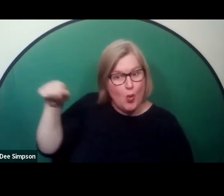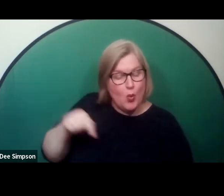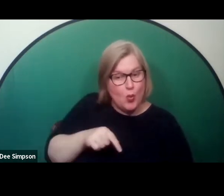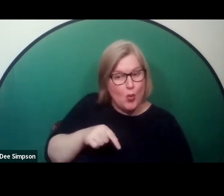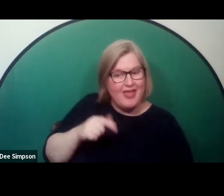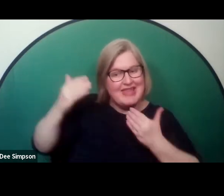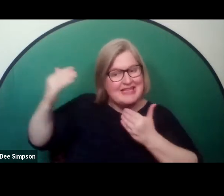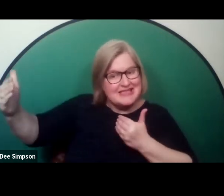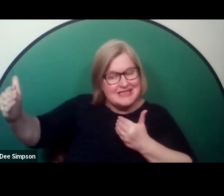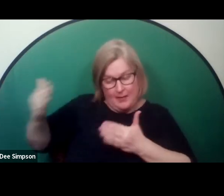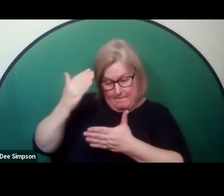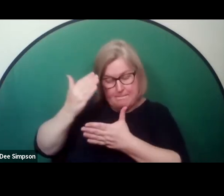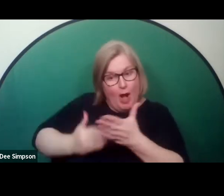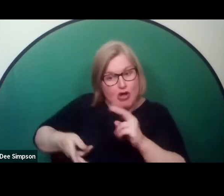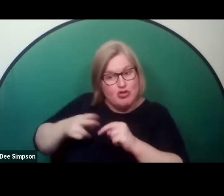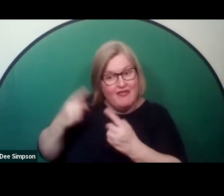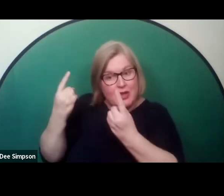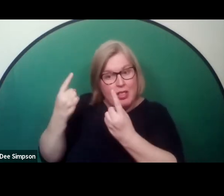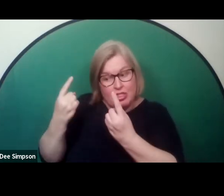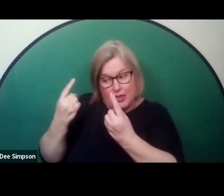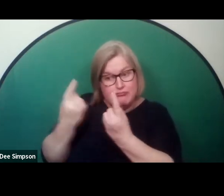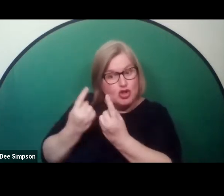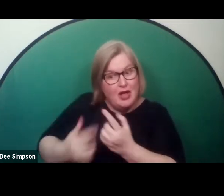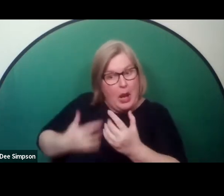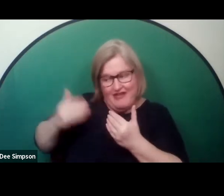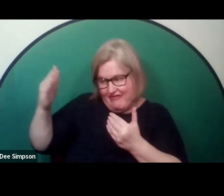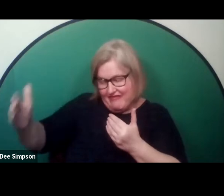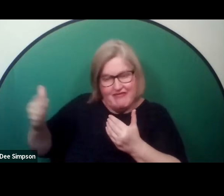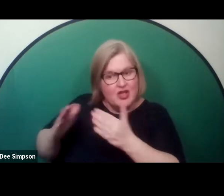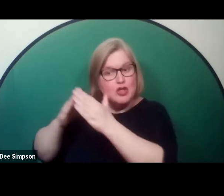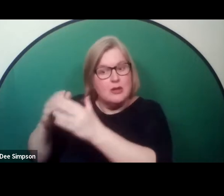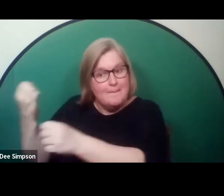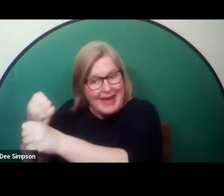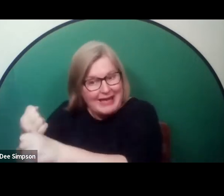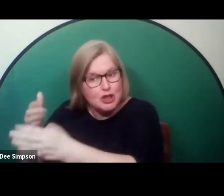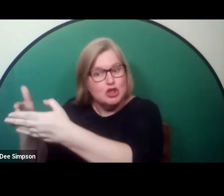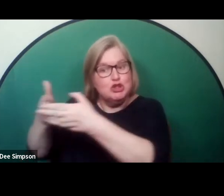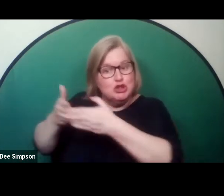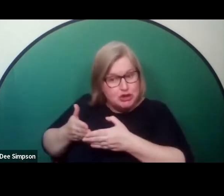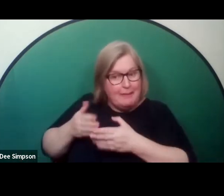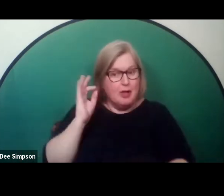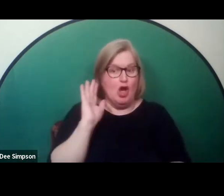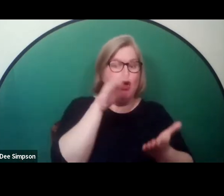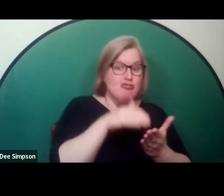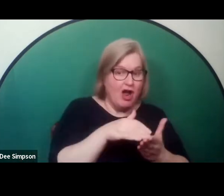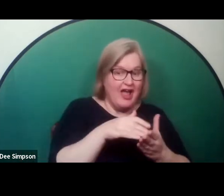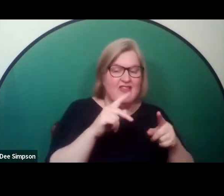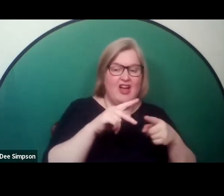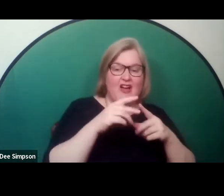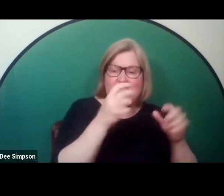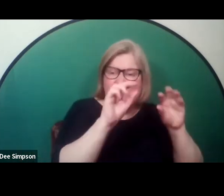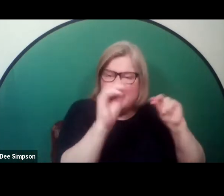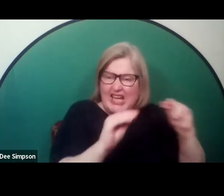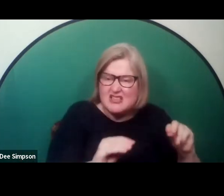this section of the product life. But actually what we do know is that for most